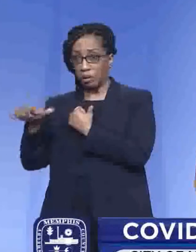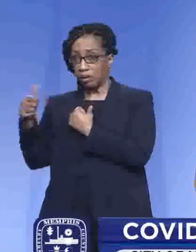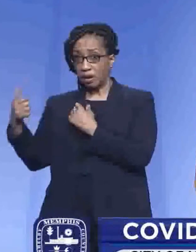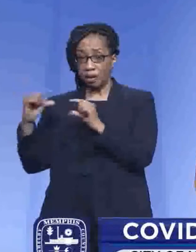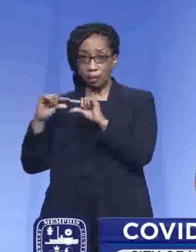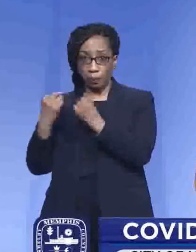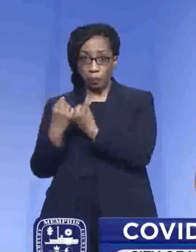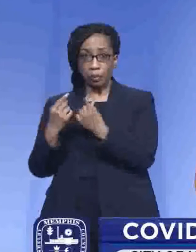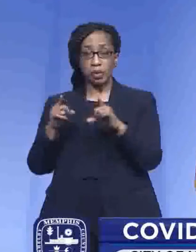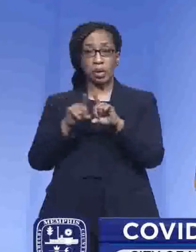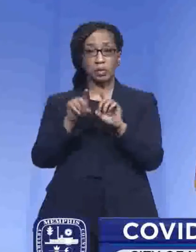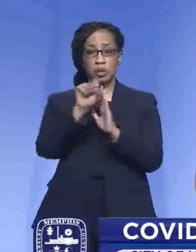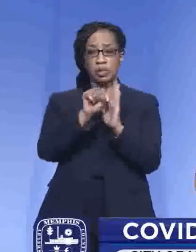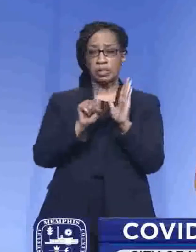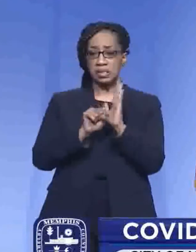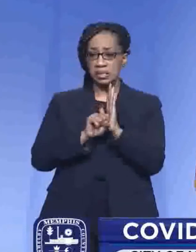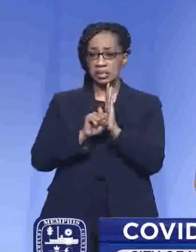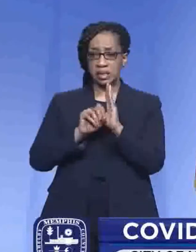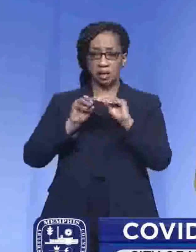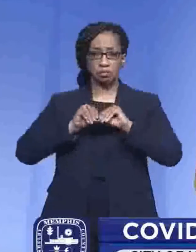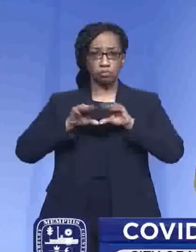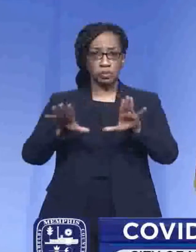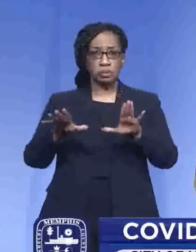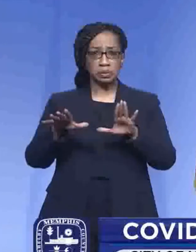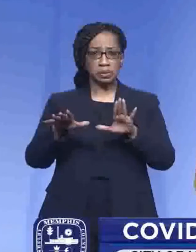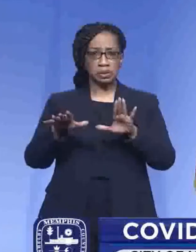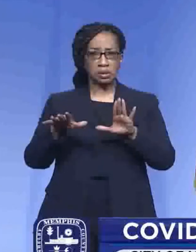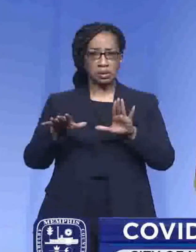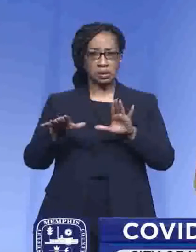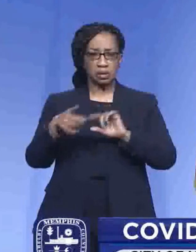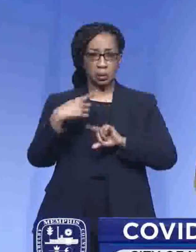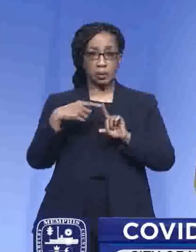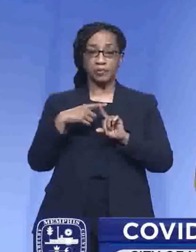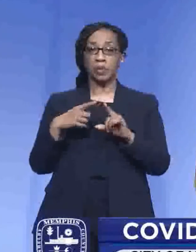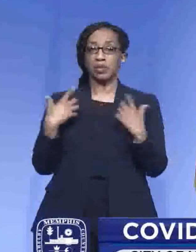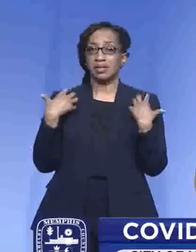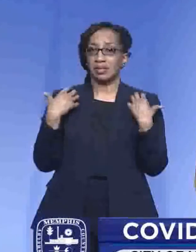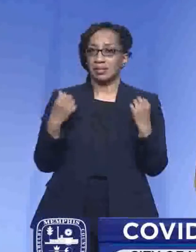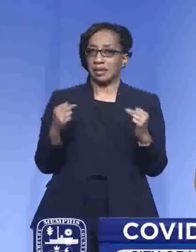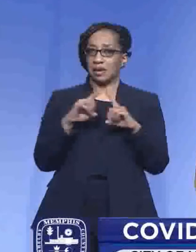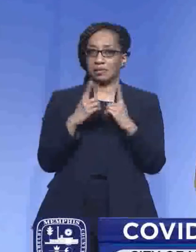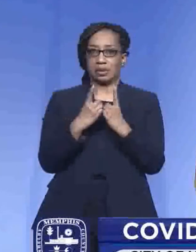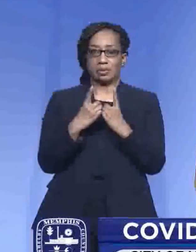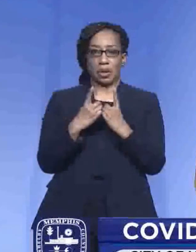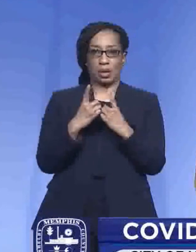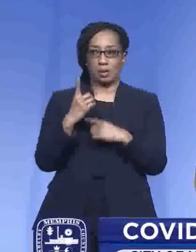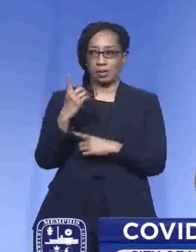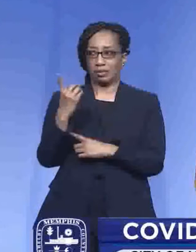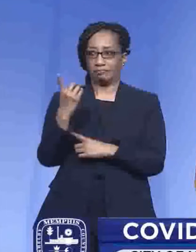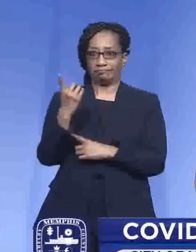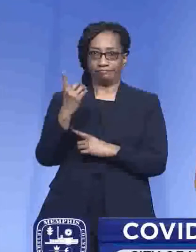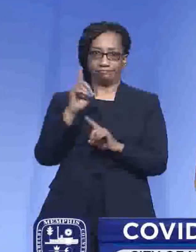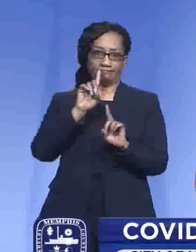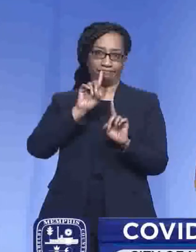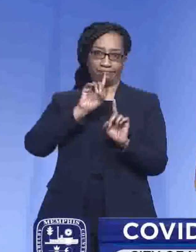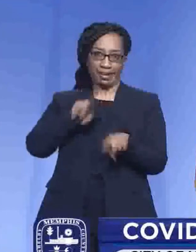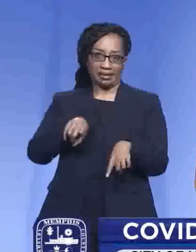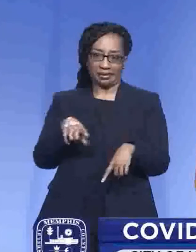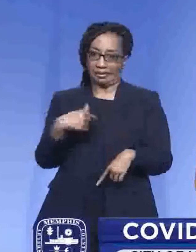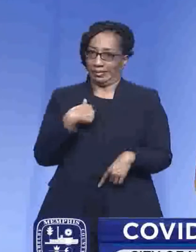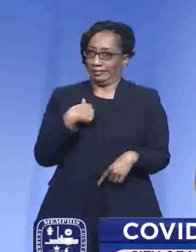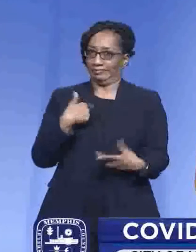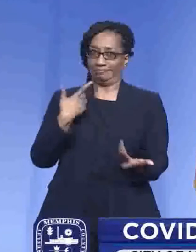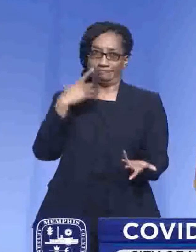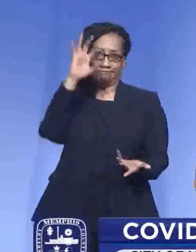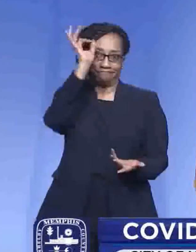distribution from the state? If so, when? Okay, so that's a health department question. I know I have no information about requests for anything being held